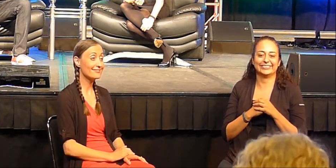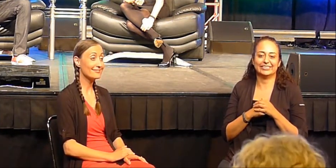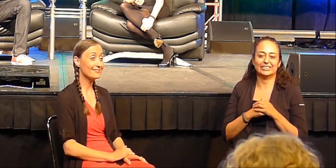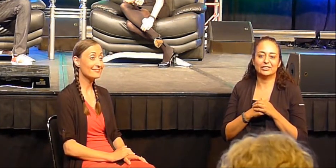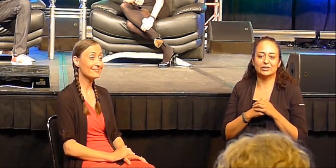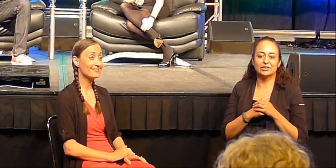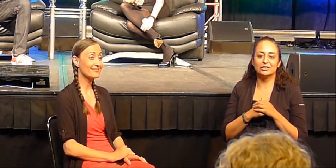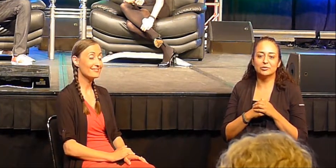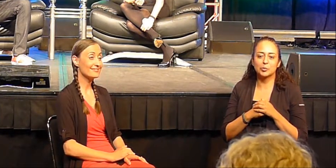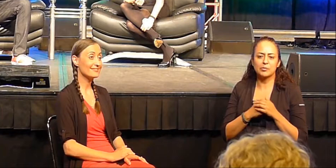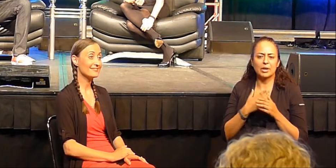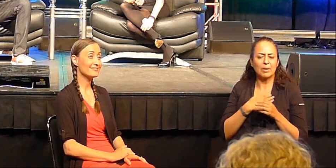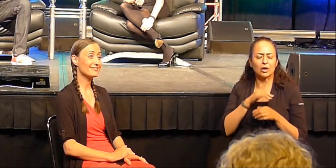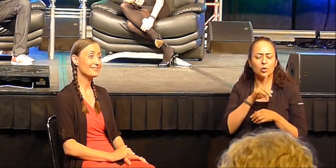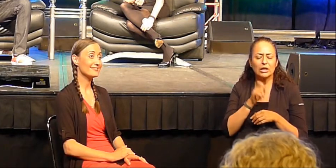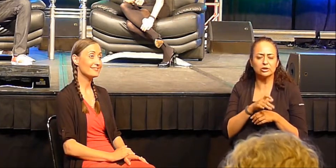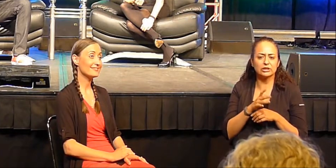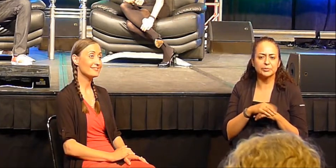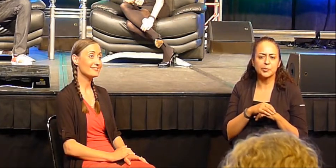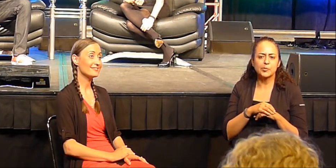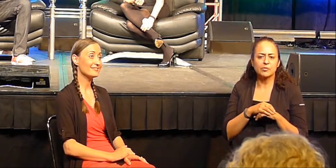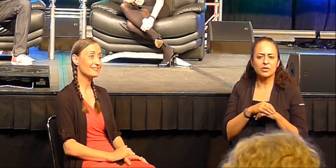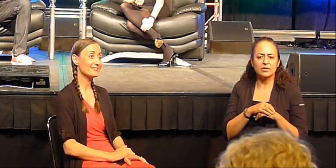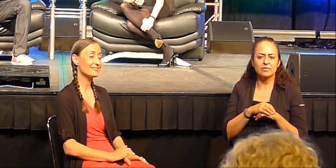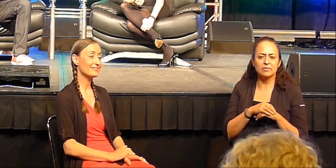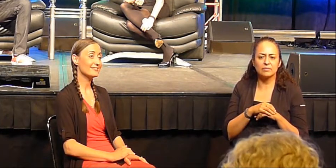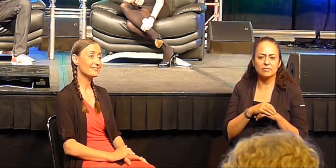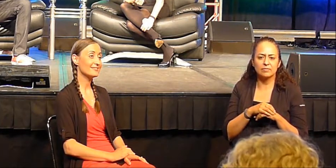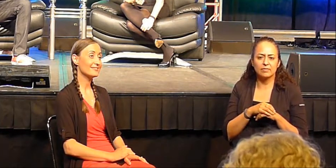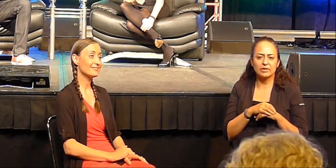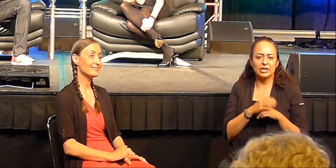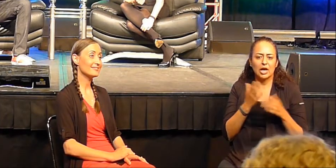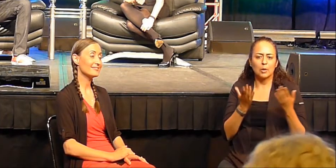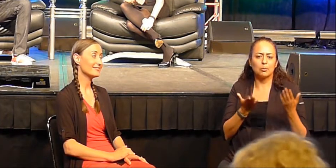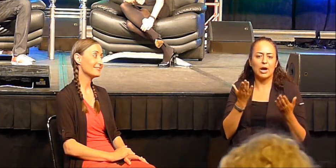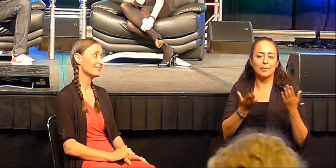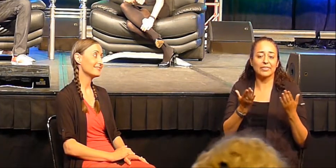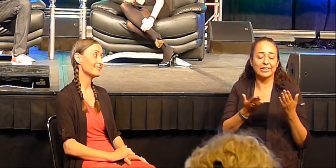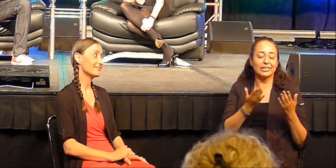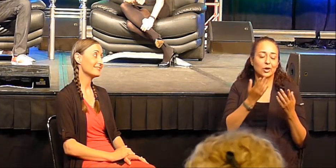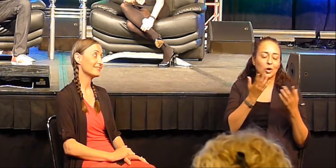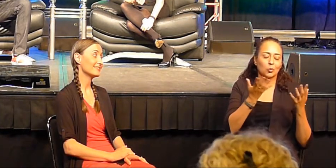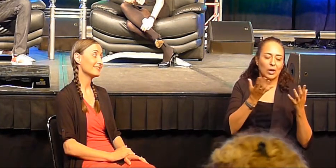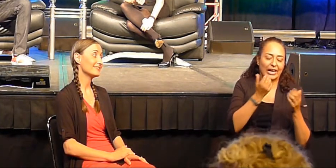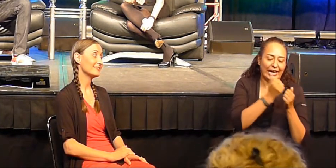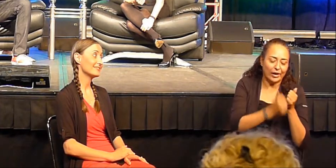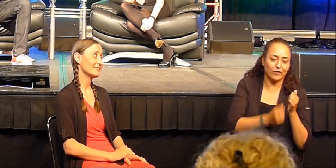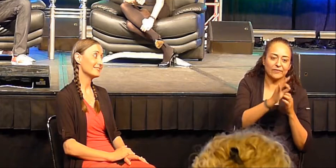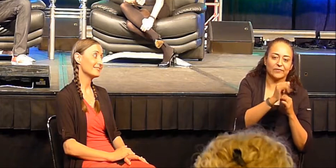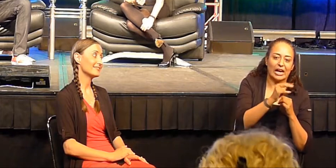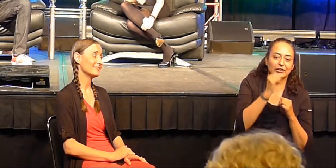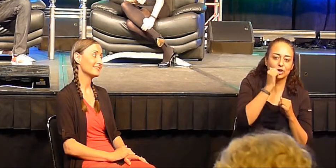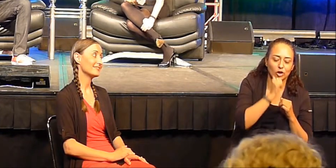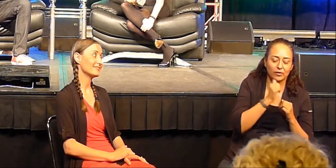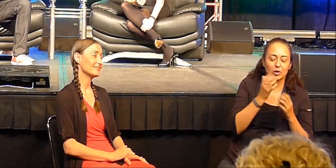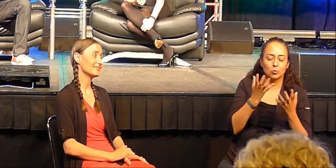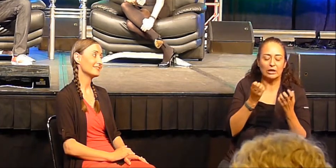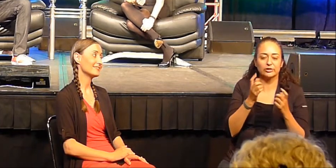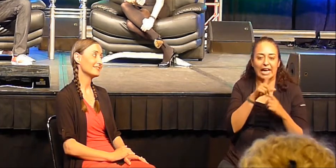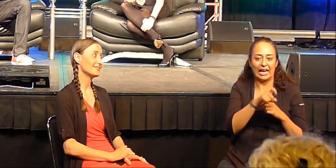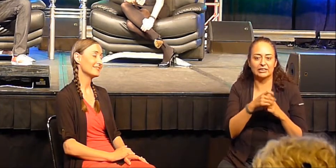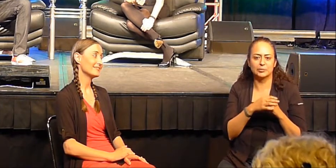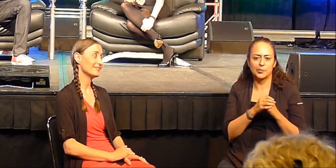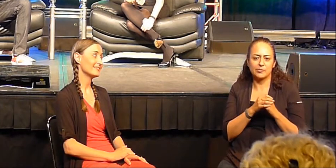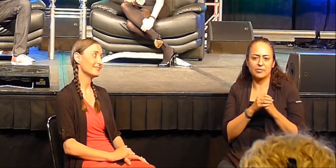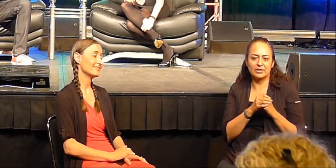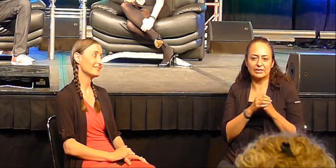question is probably what every fangirl and some fanboys such as myself have been asking this ever since you came up on stage. Can you